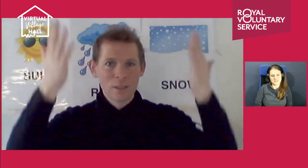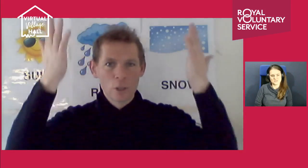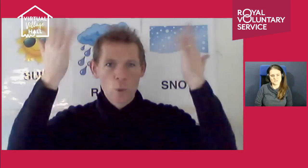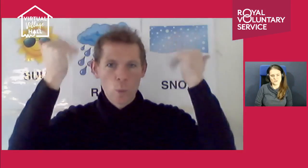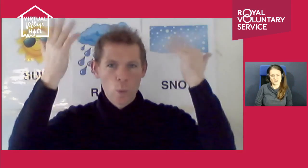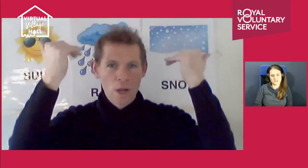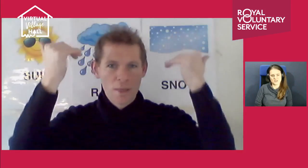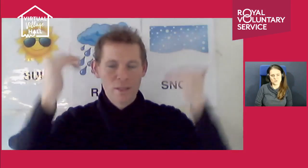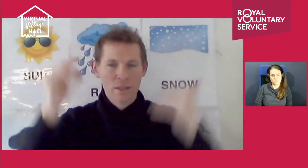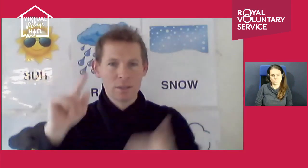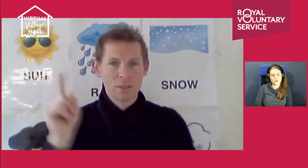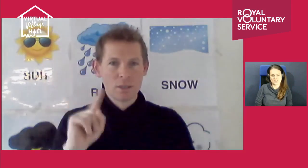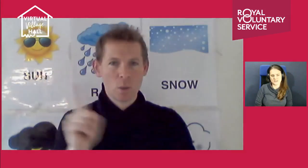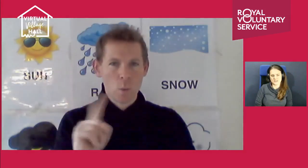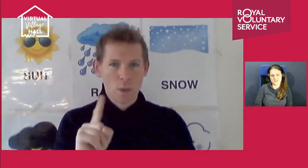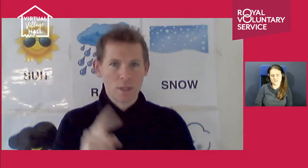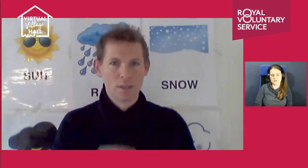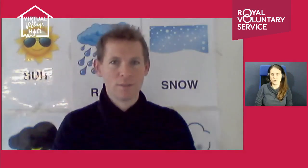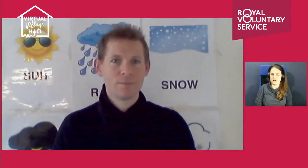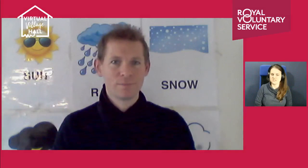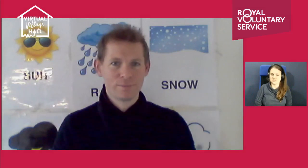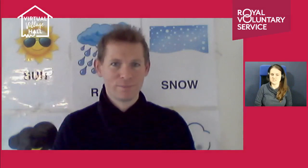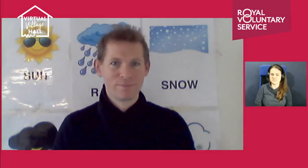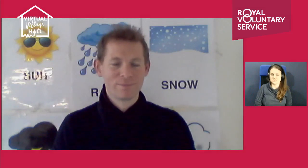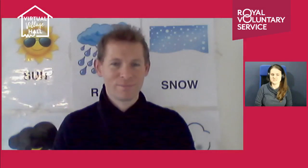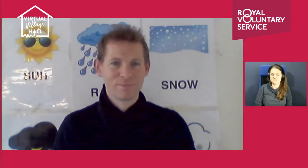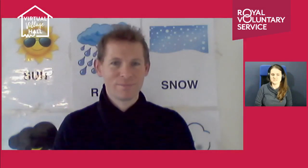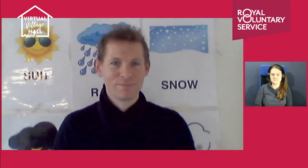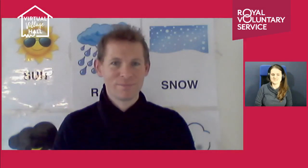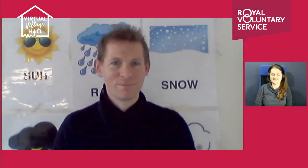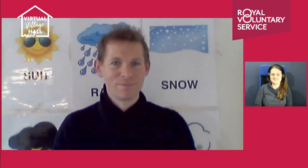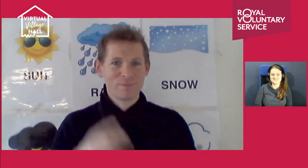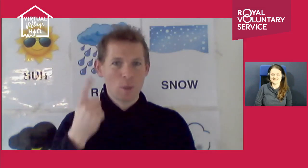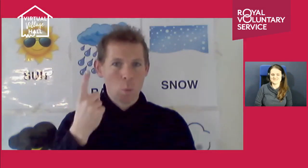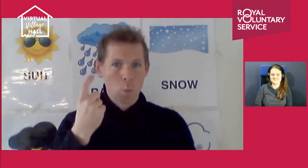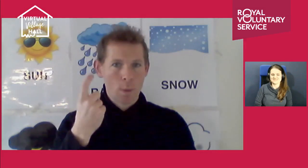Yesterday morning, weather, what?